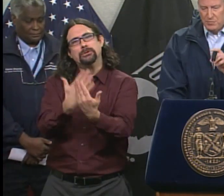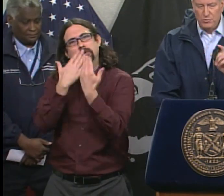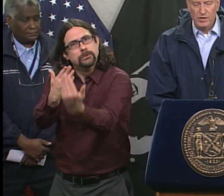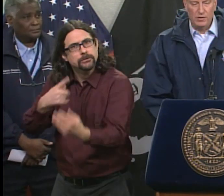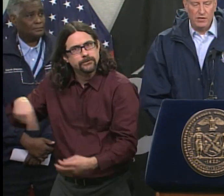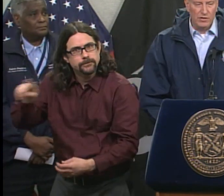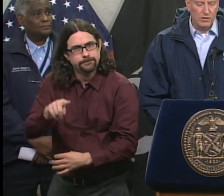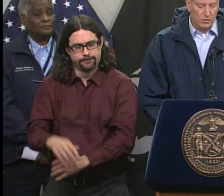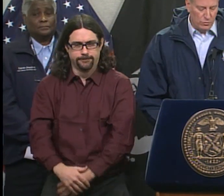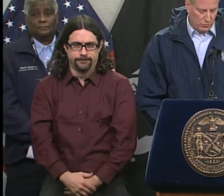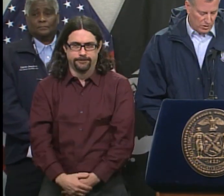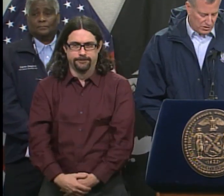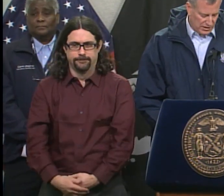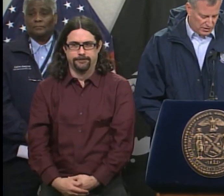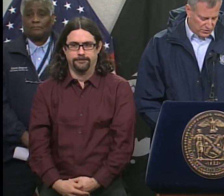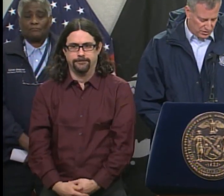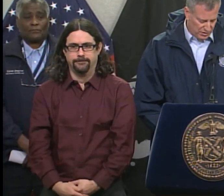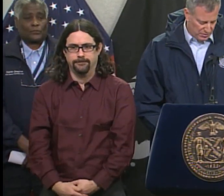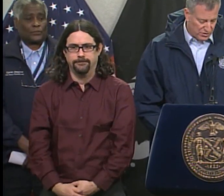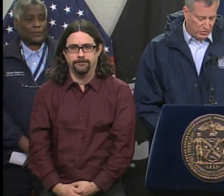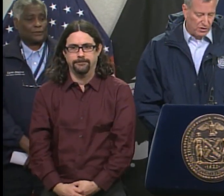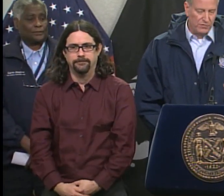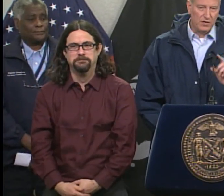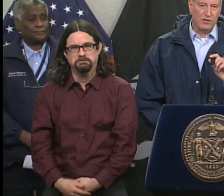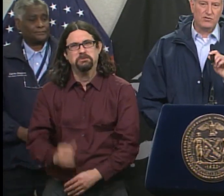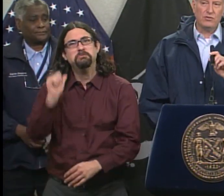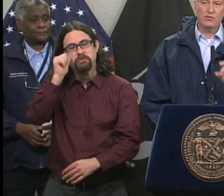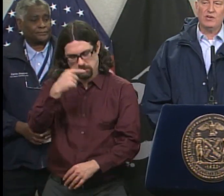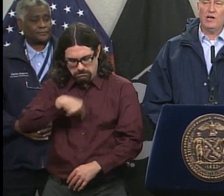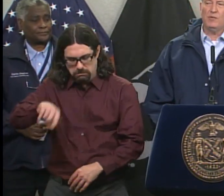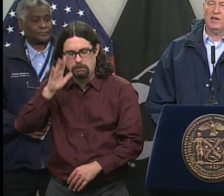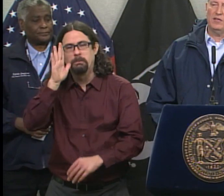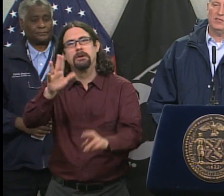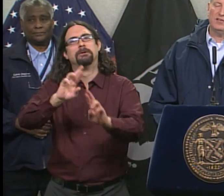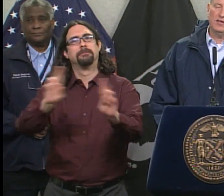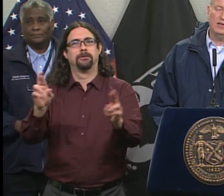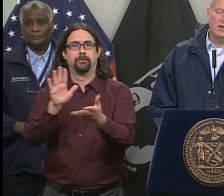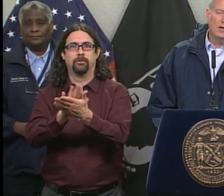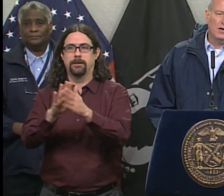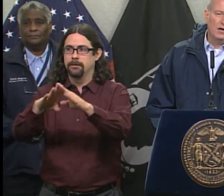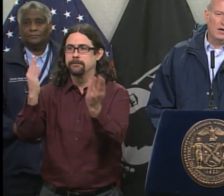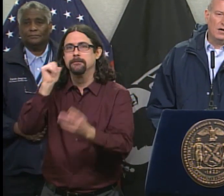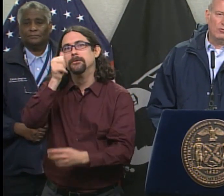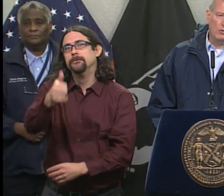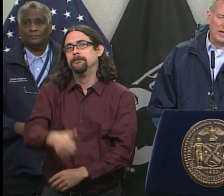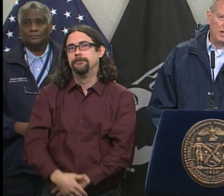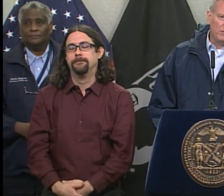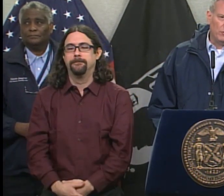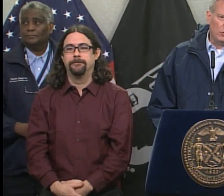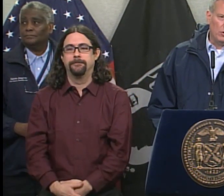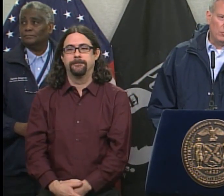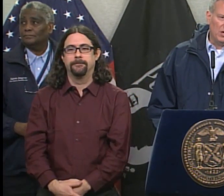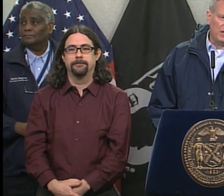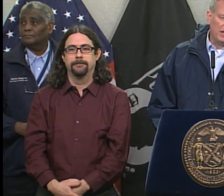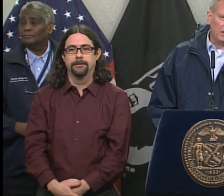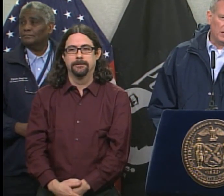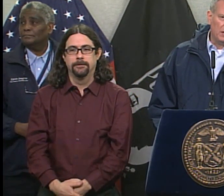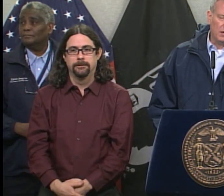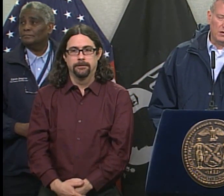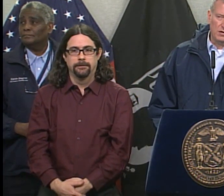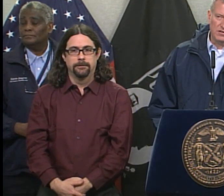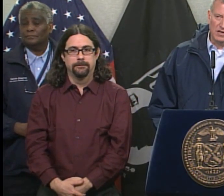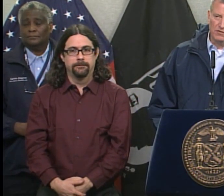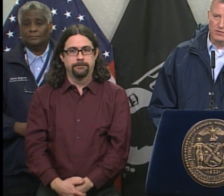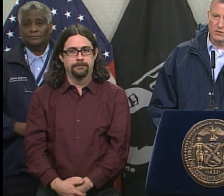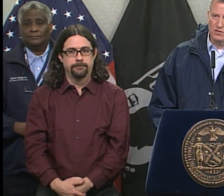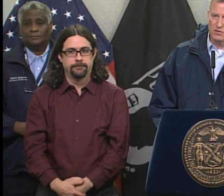emphasize that point. Even though sanitation department is doing a very strong job of getting the city ready for Monday, and again,